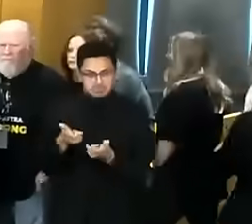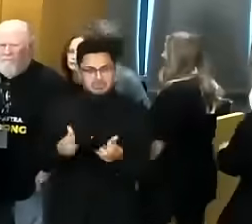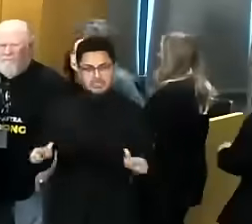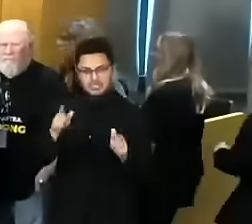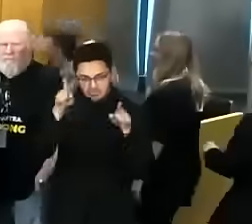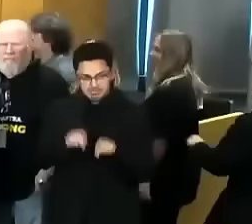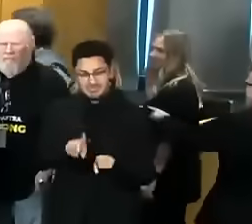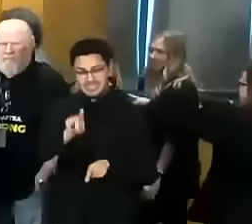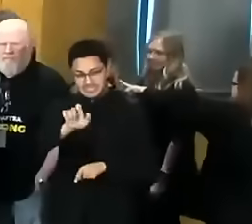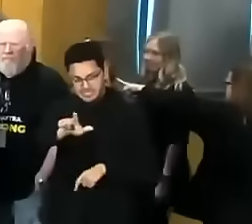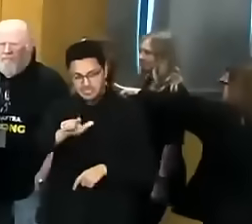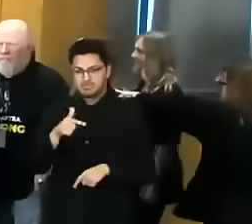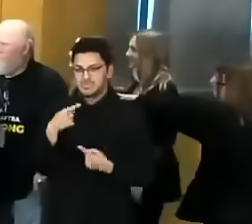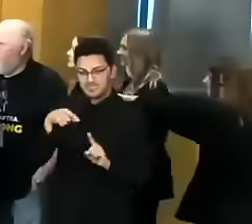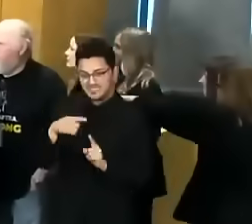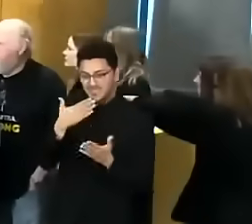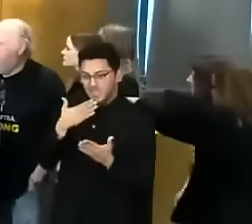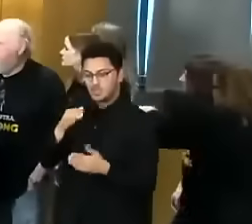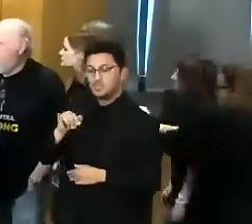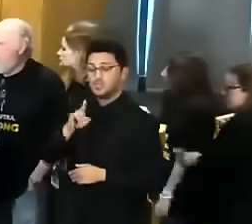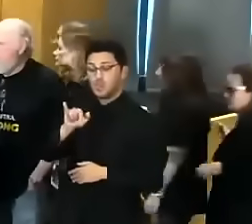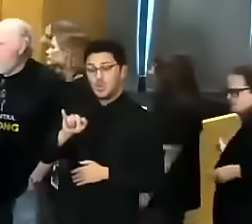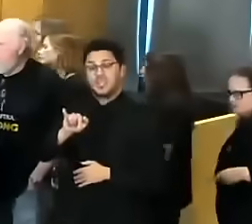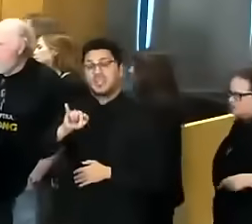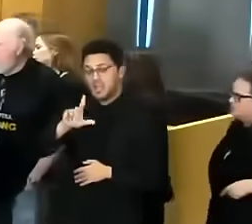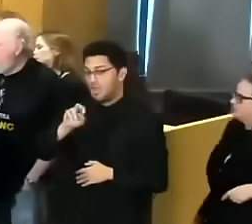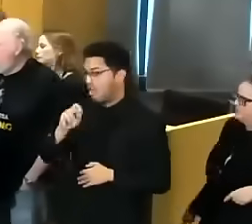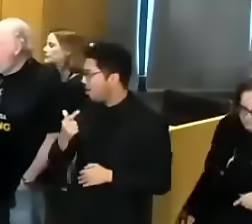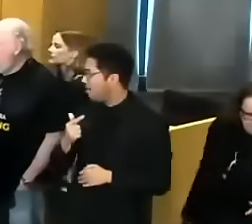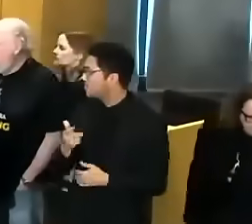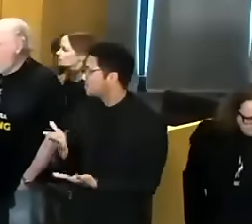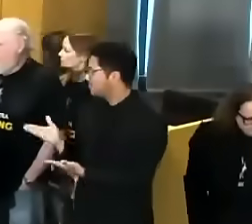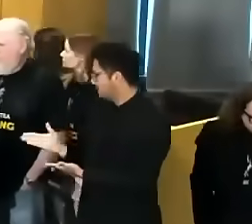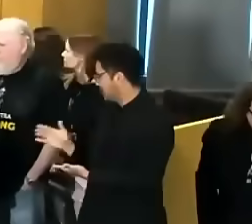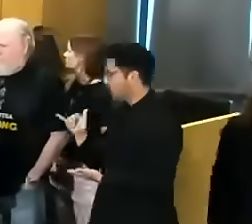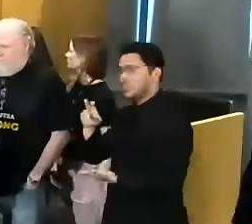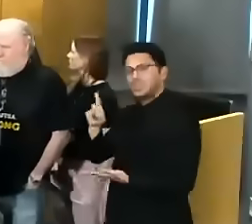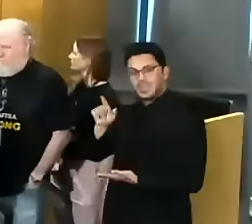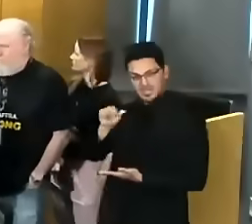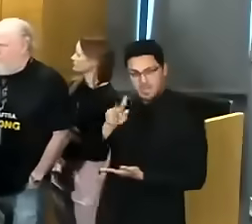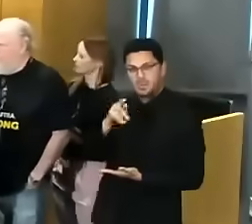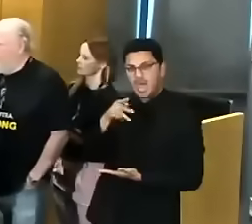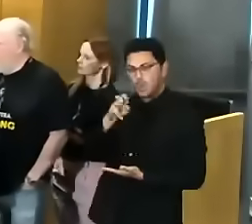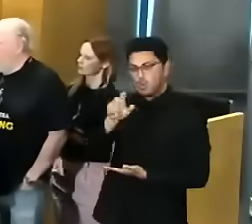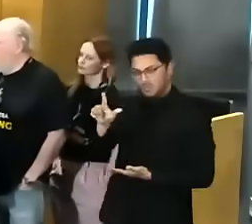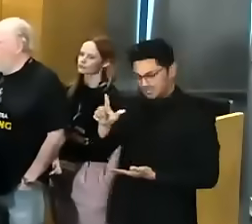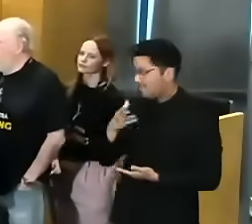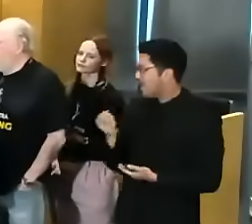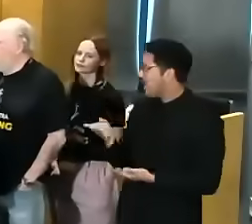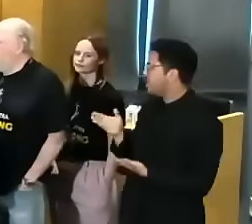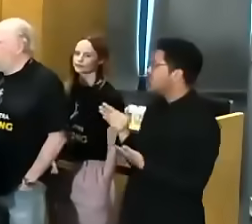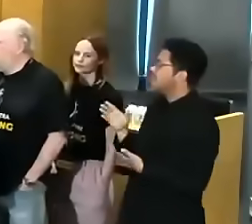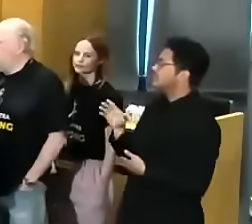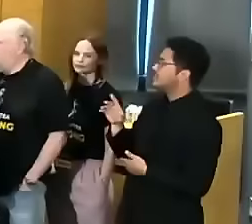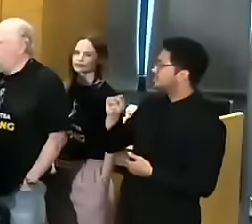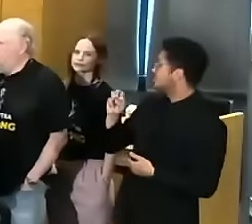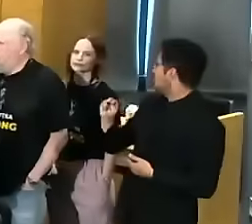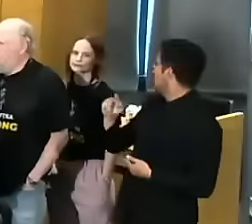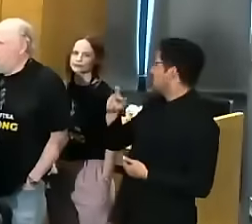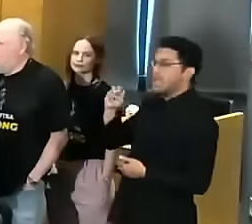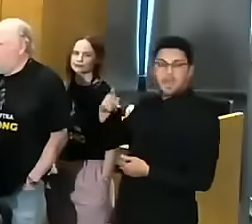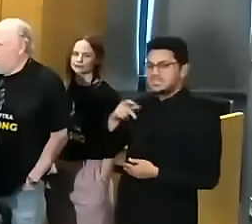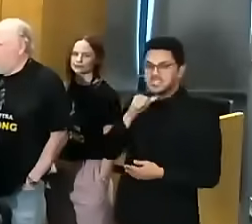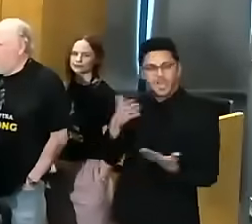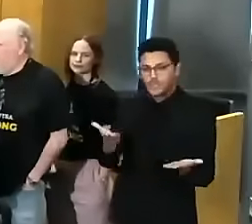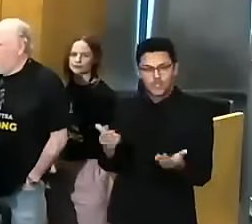to say a specific thank you to Vice Chair Jody Long, to Vice Chair Linda Powell, and to Vice Chair Tom Kemp, who I think is not here